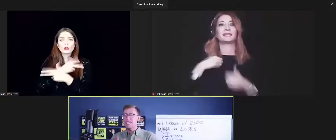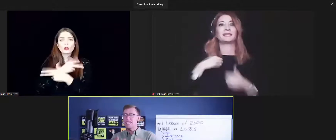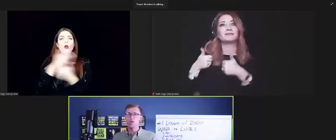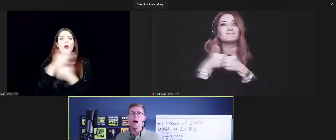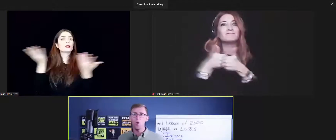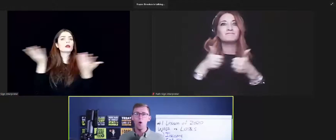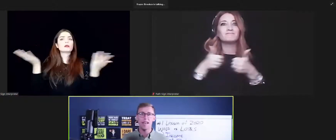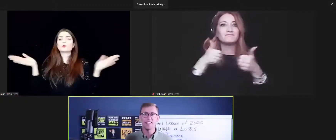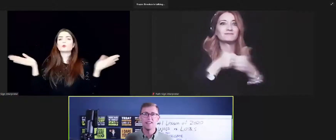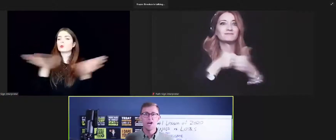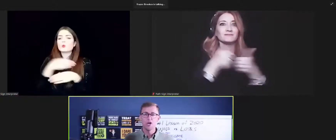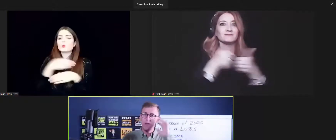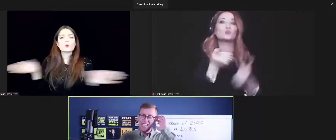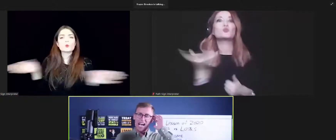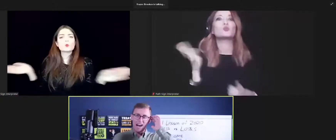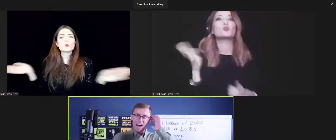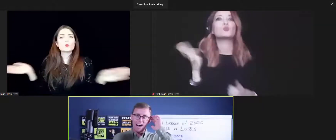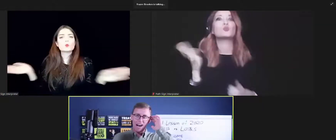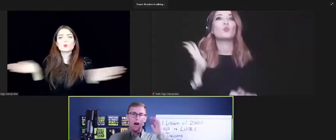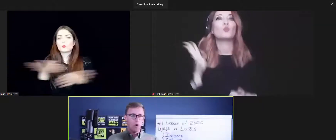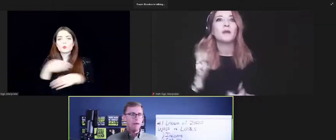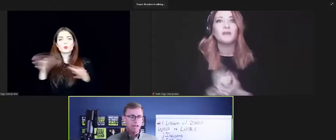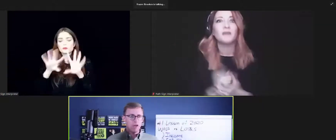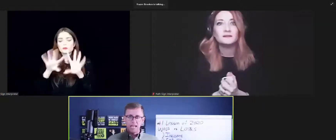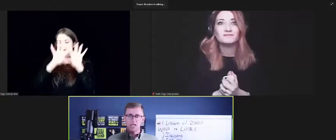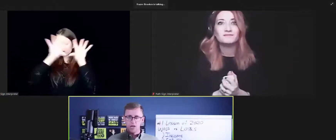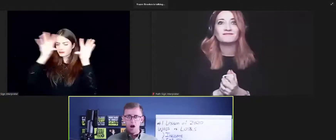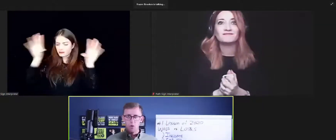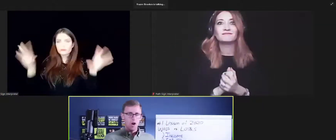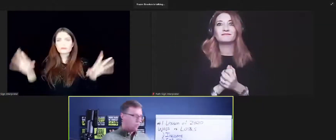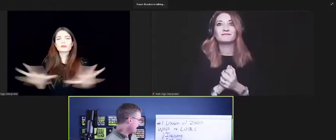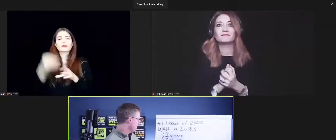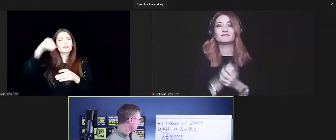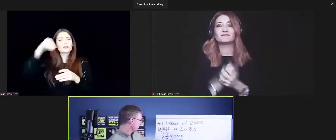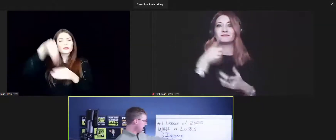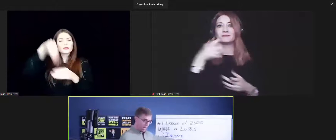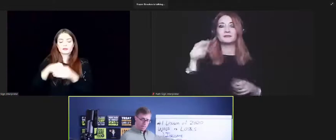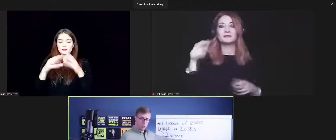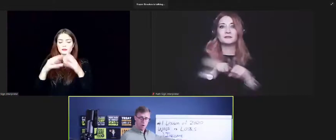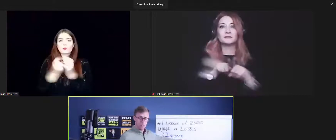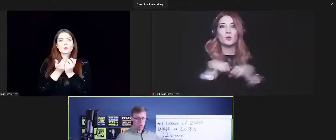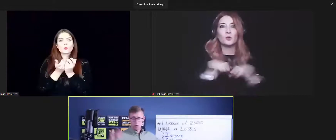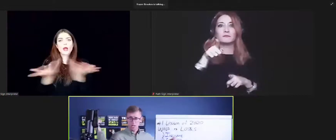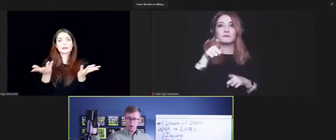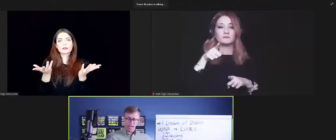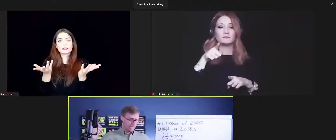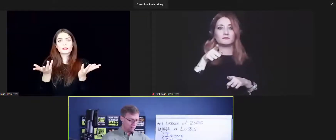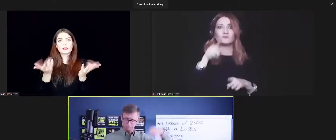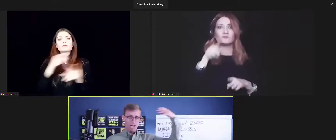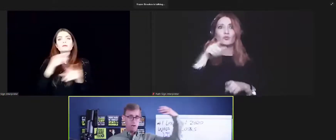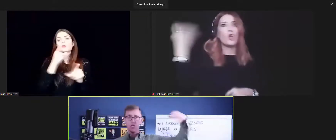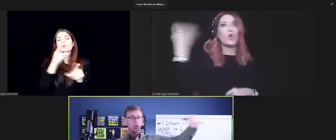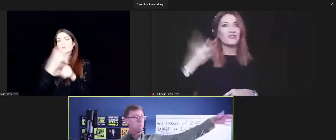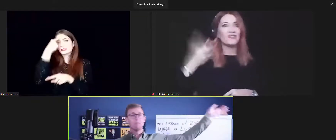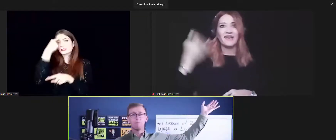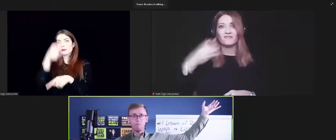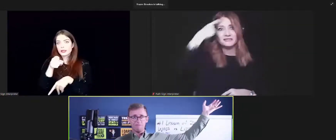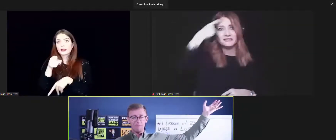do that audit. You need to have that audit in place. You need to know, right? This year, 2020, it